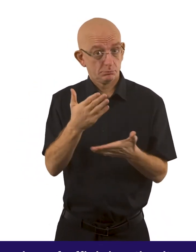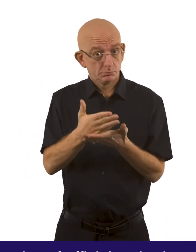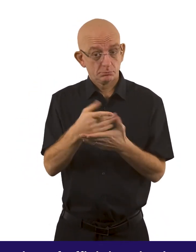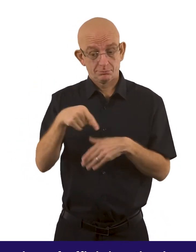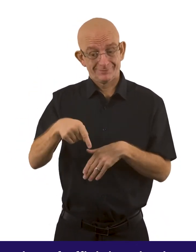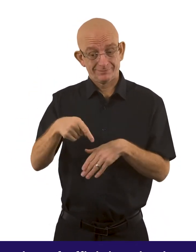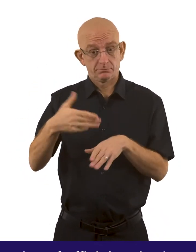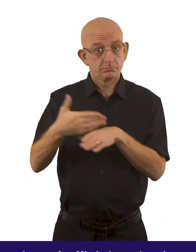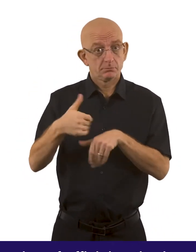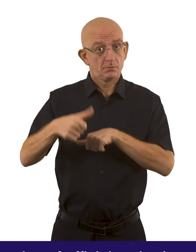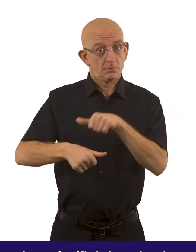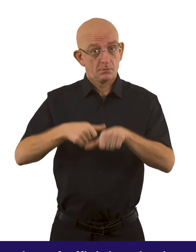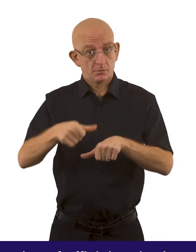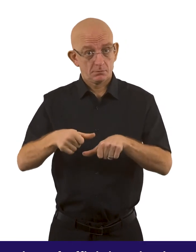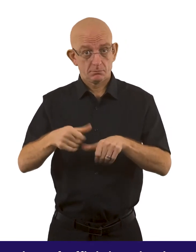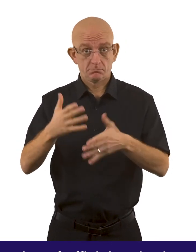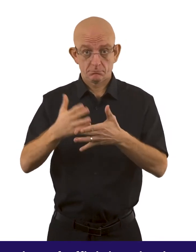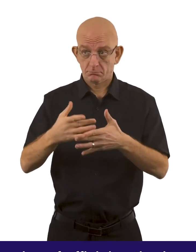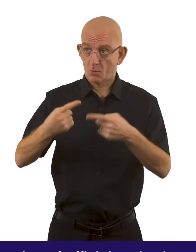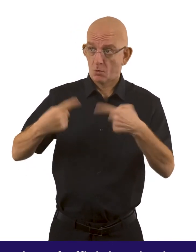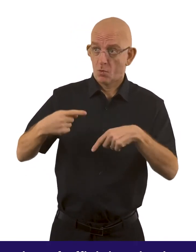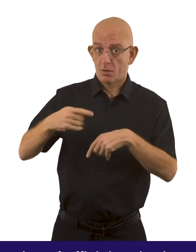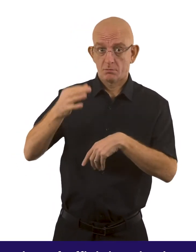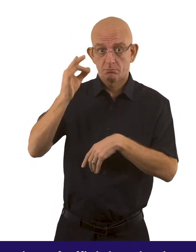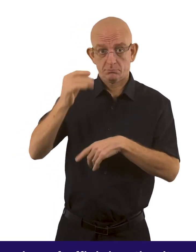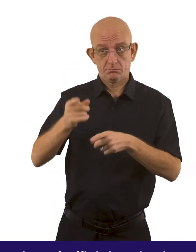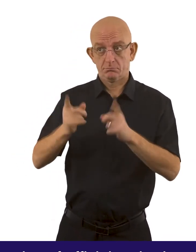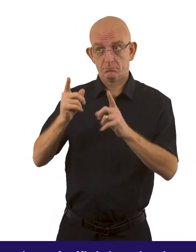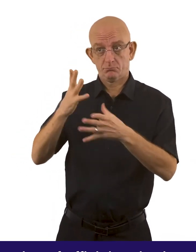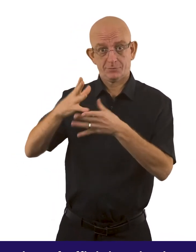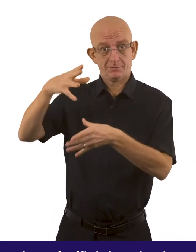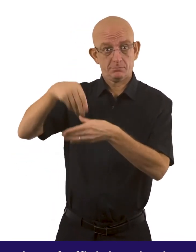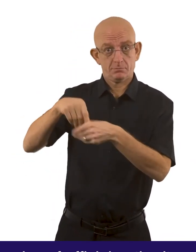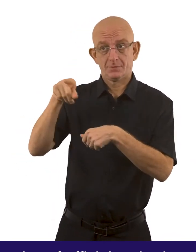Is it in the exercise of official authority vested in the data controller?